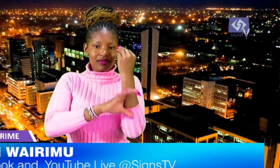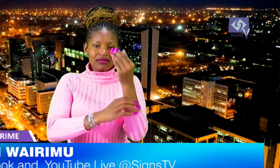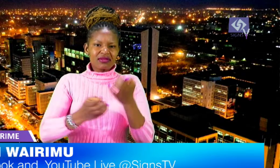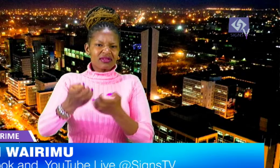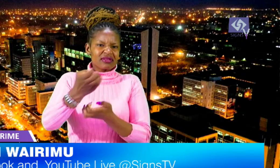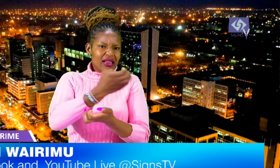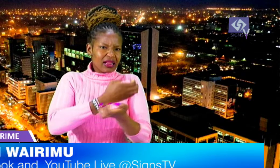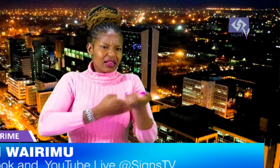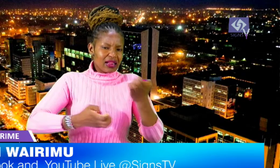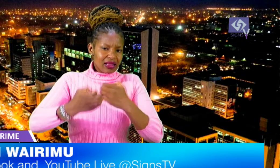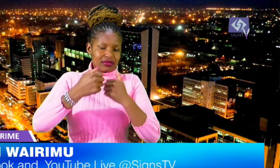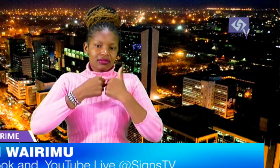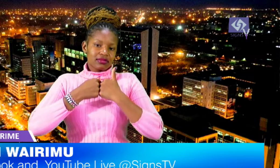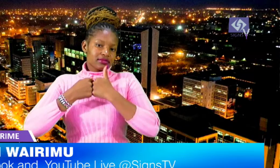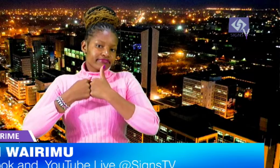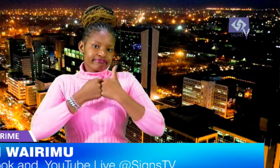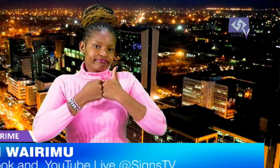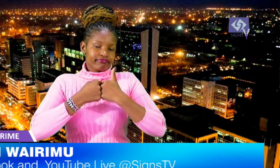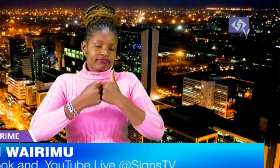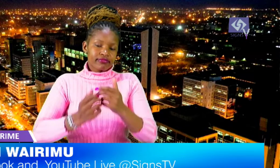economic challenges.